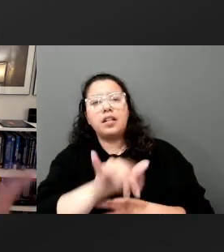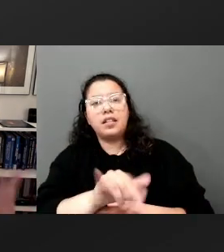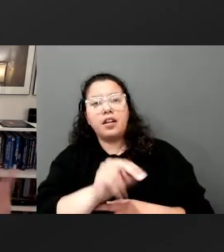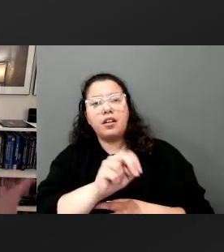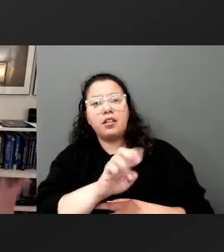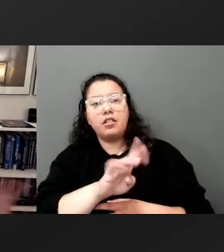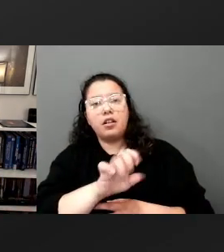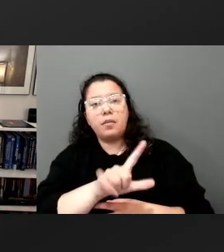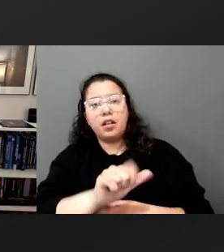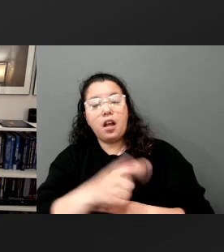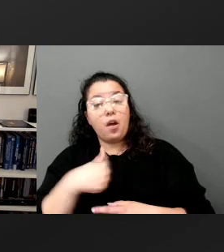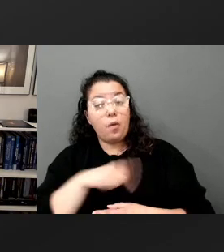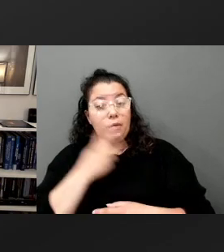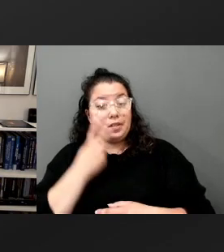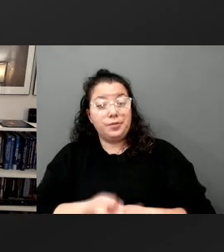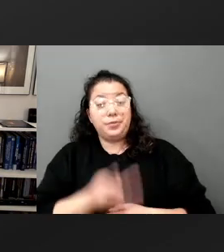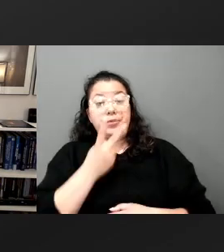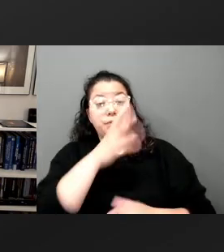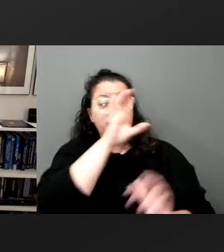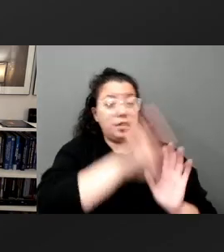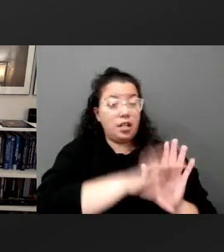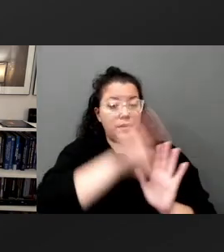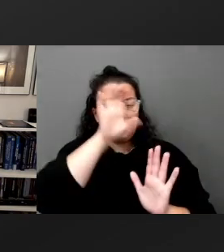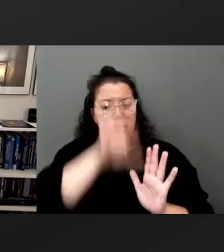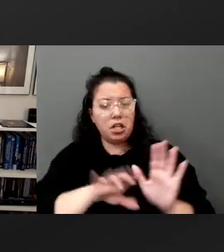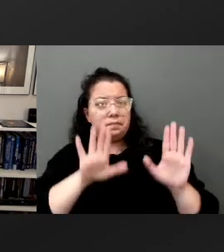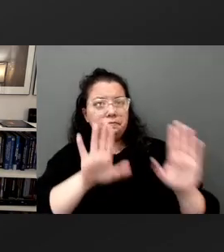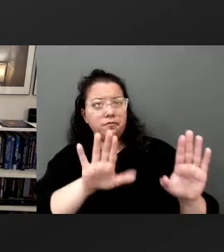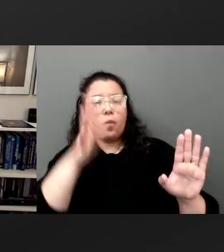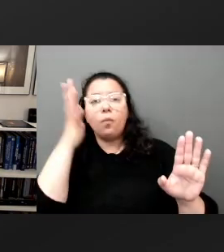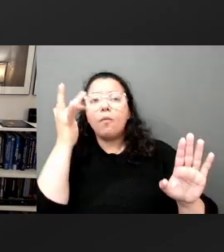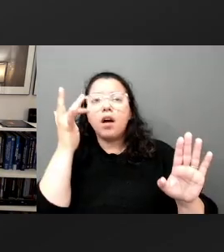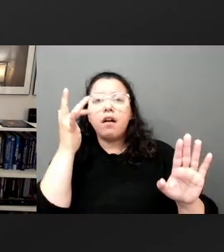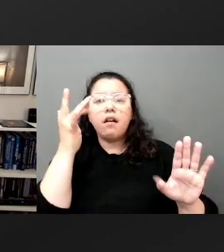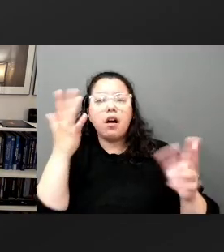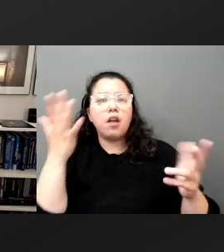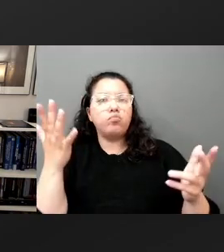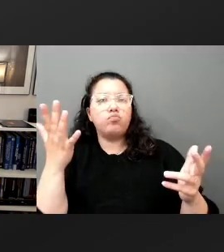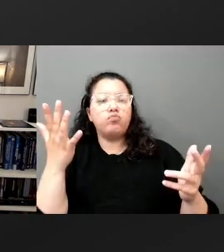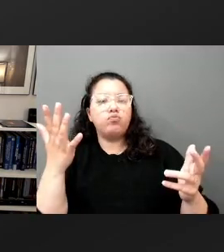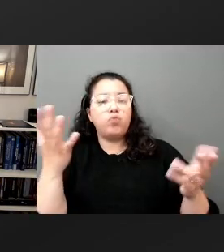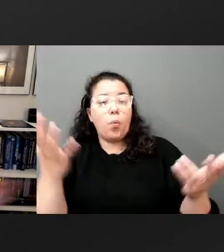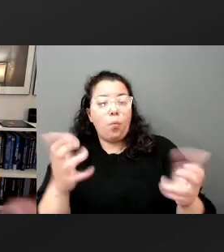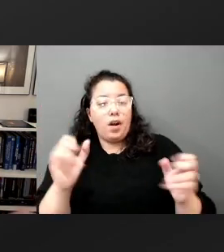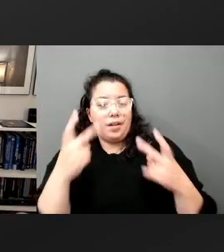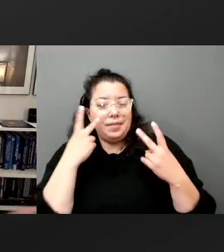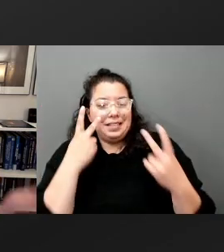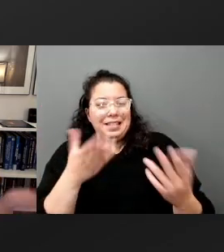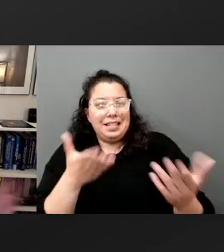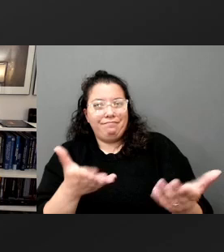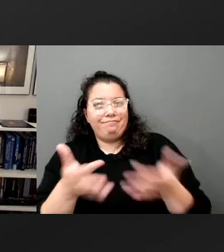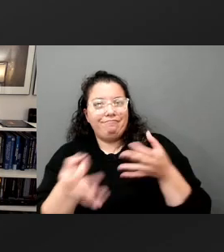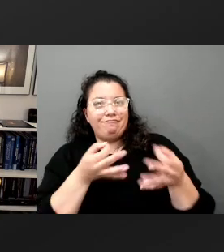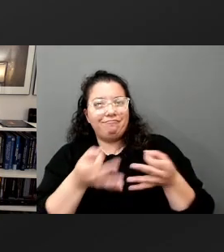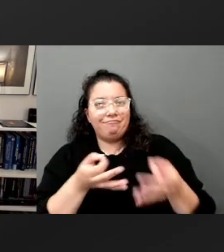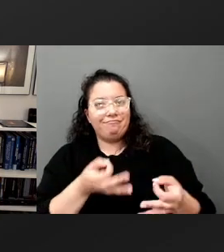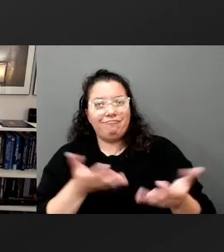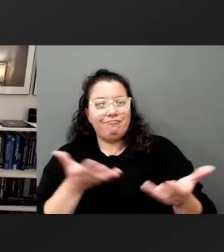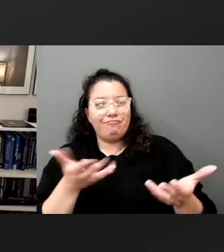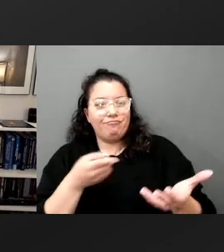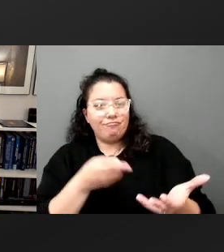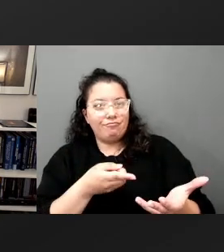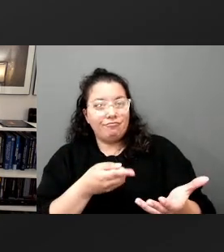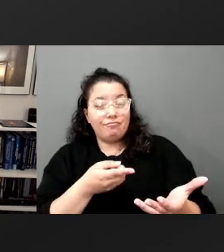here. Why do we see 2 images? What's so unique about that? And what kind of cool features might we be seeing here? So who would like to